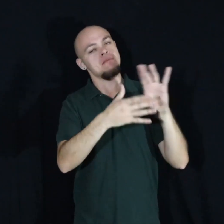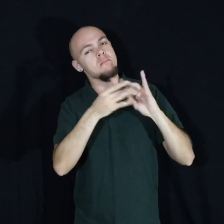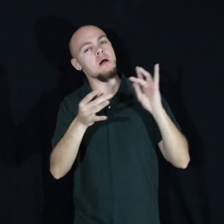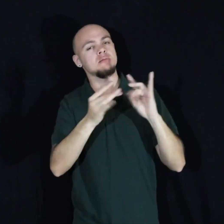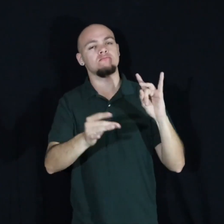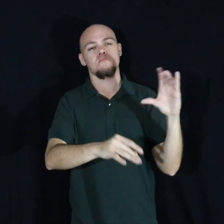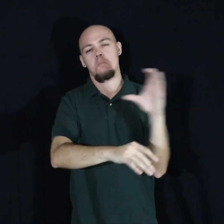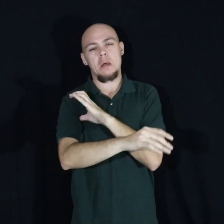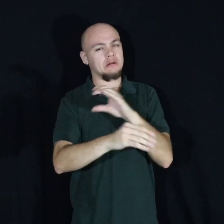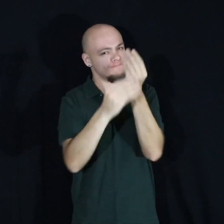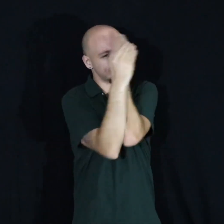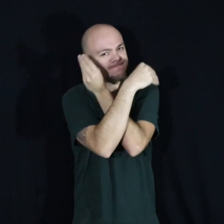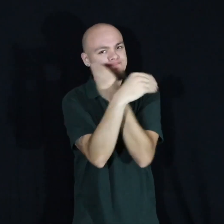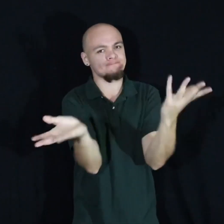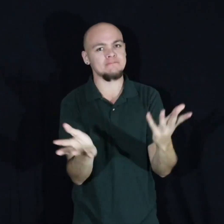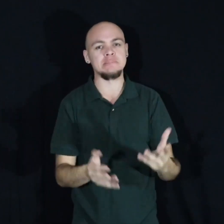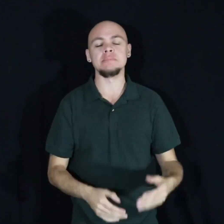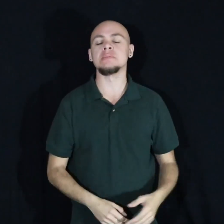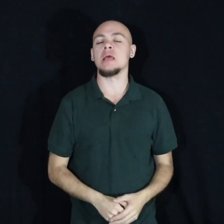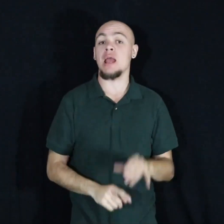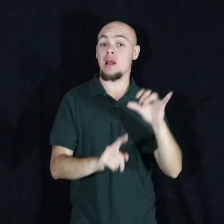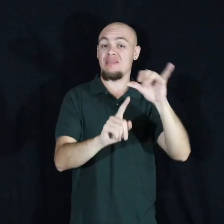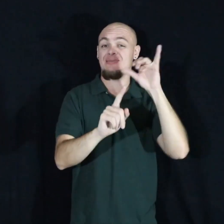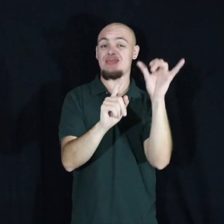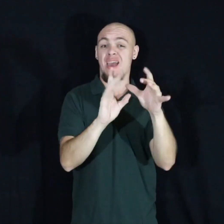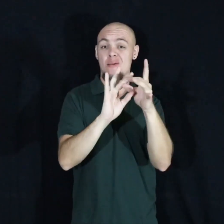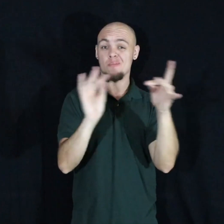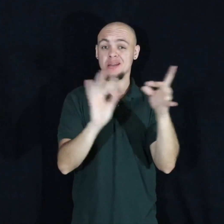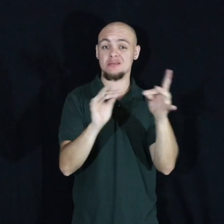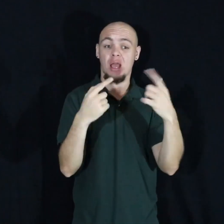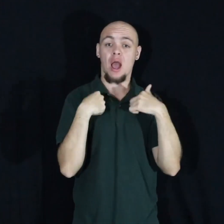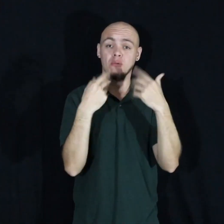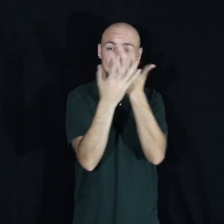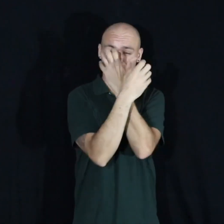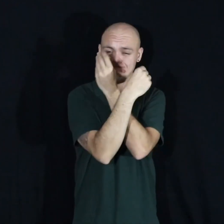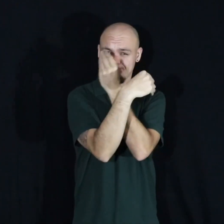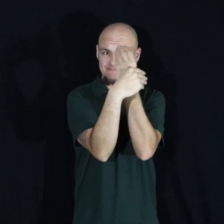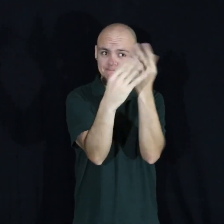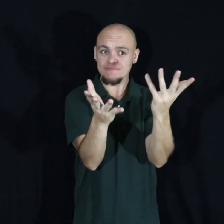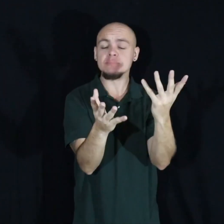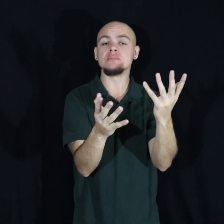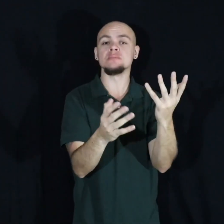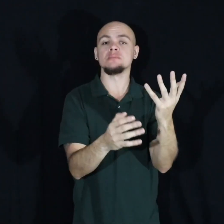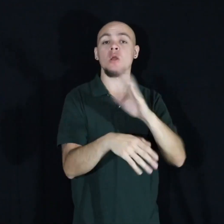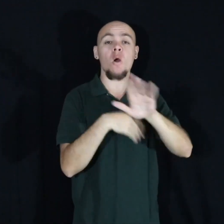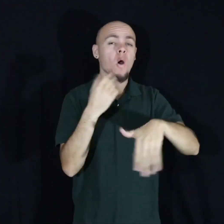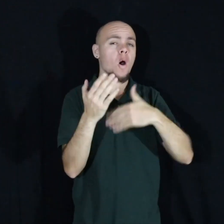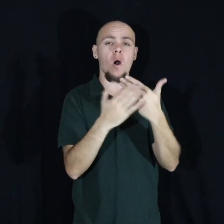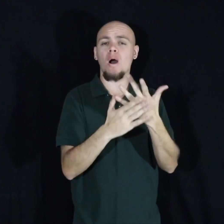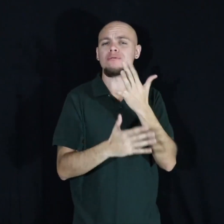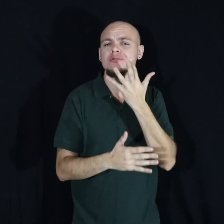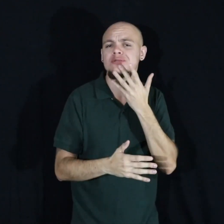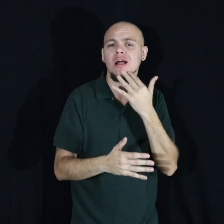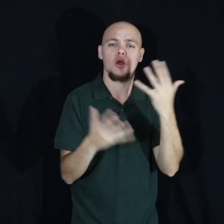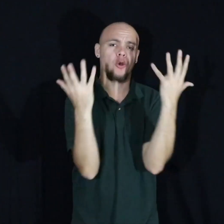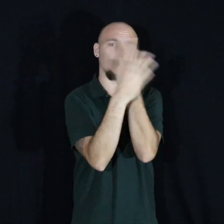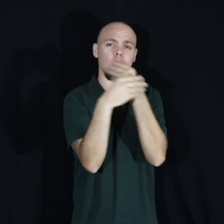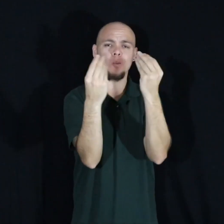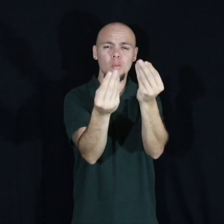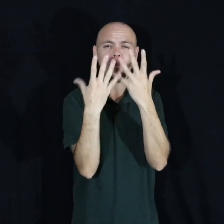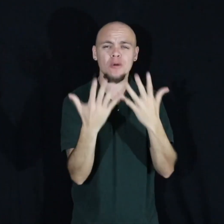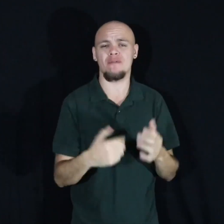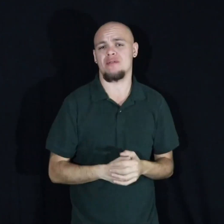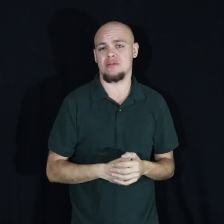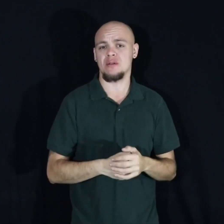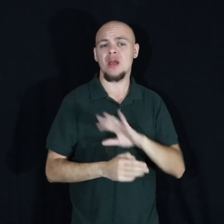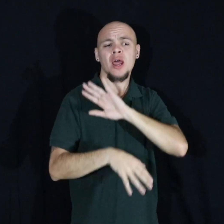message. And that message that I want to send to society is that all shades of skin are beautiful and all shades of